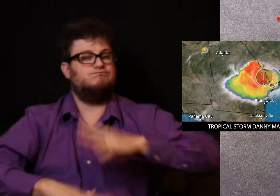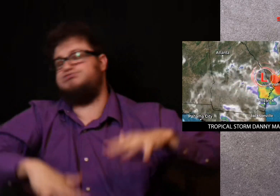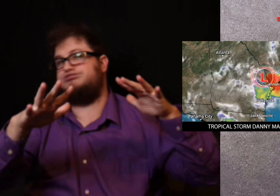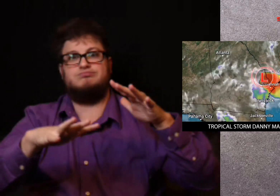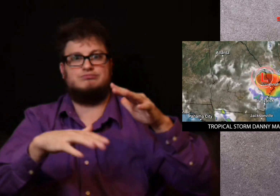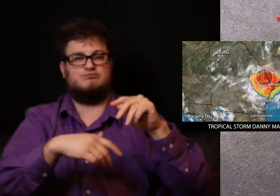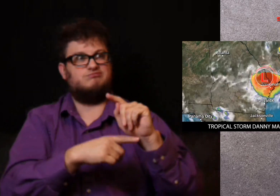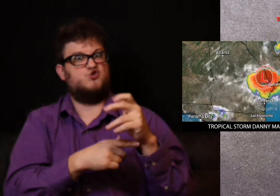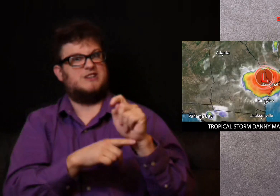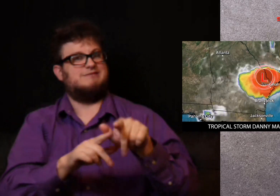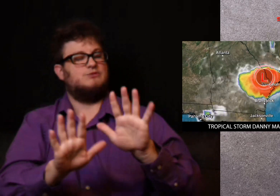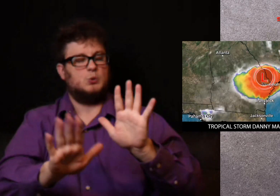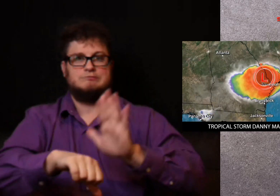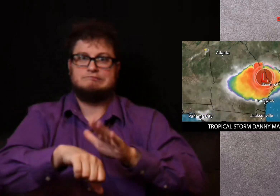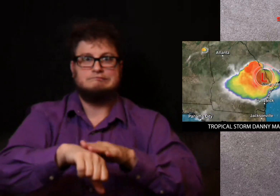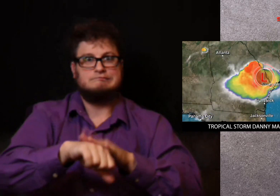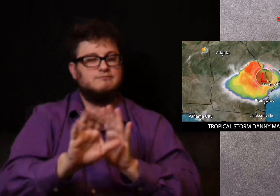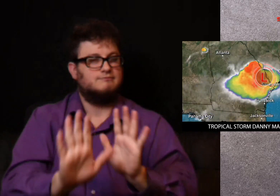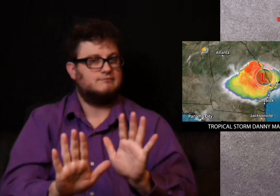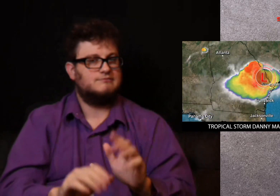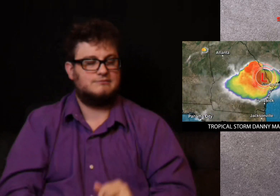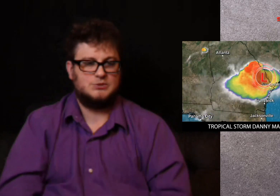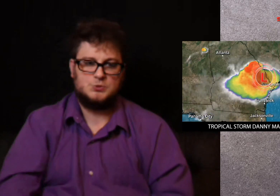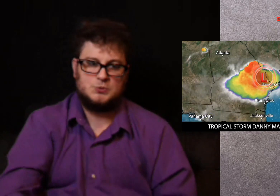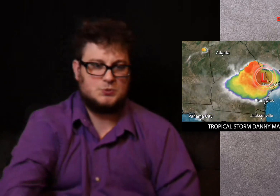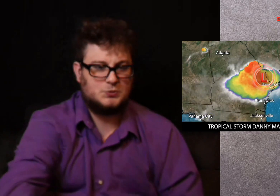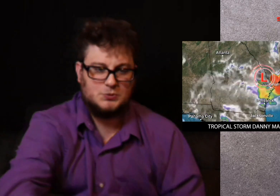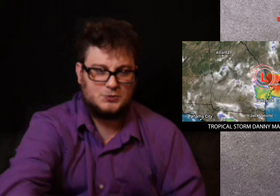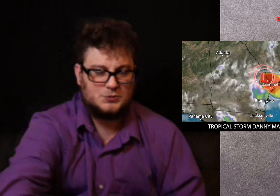to be a possible flash flood threat.